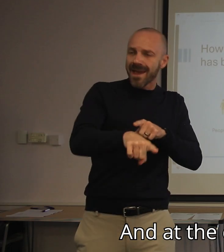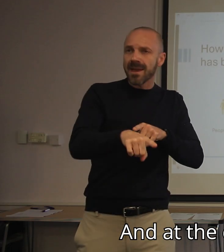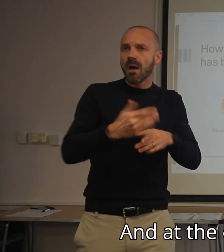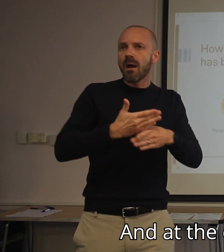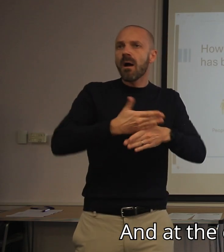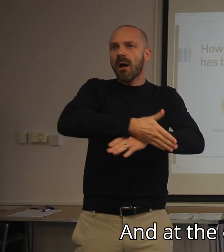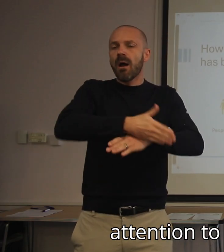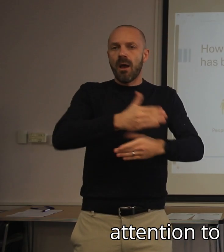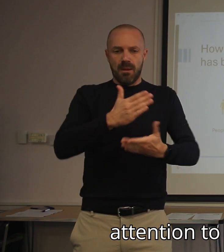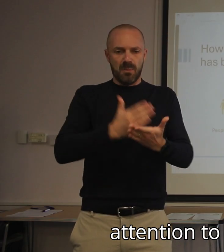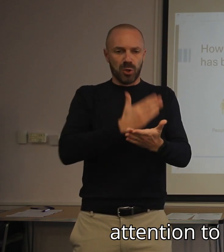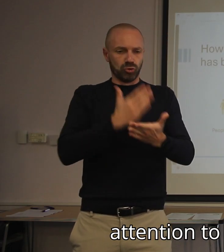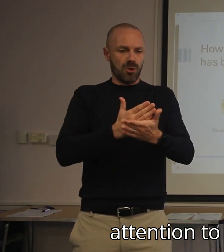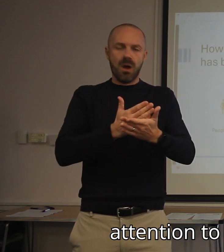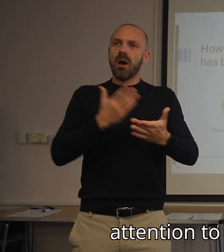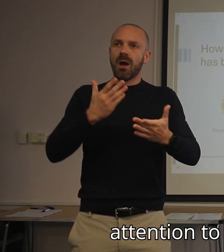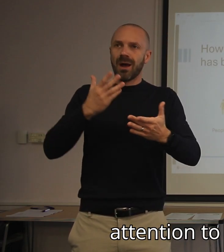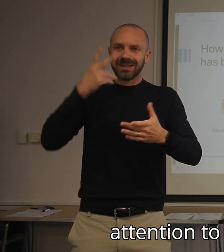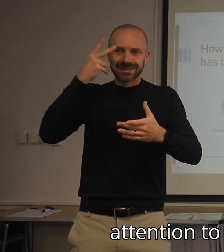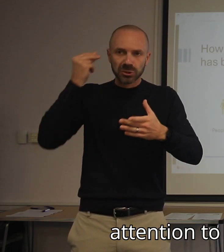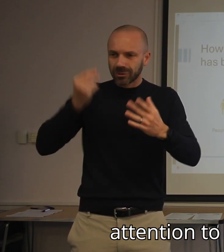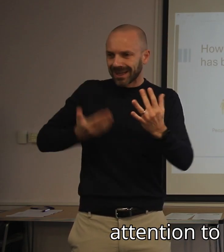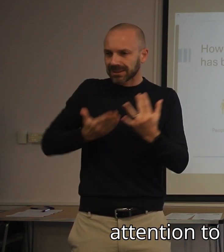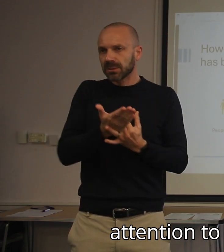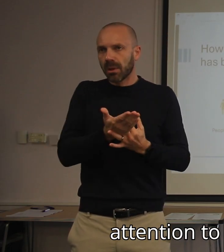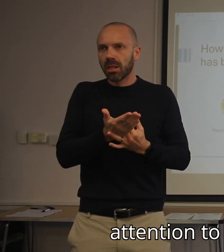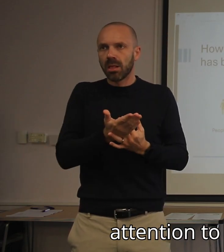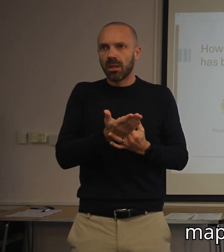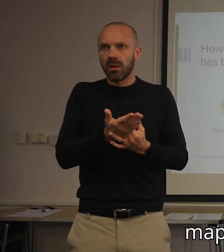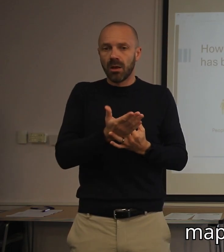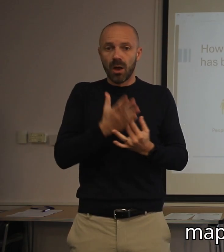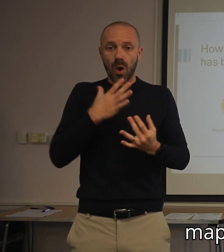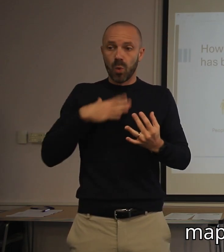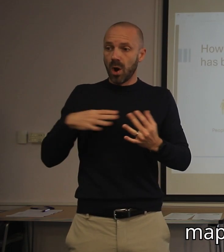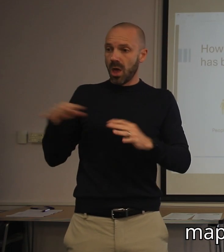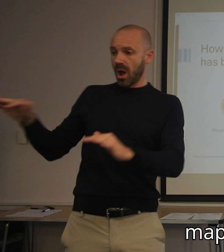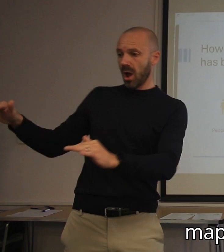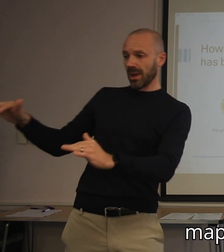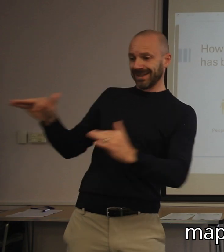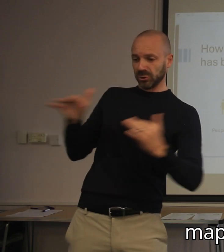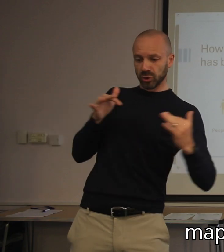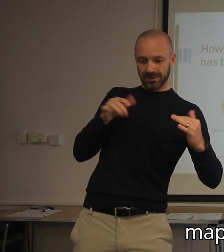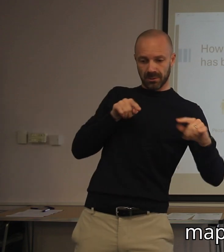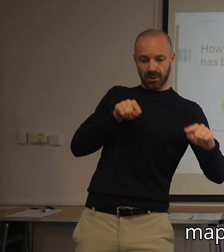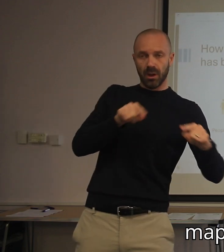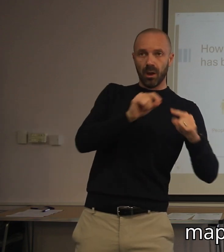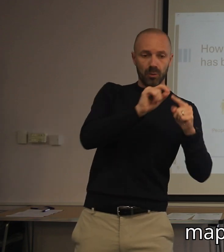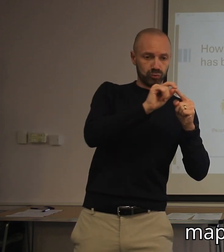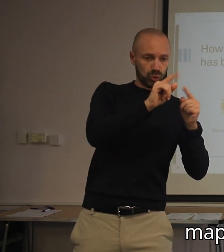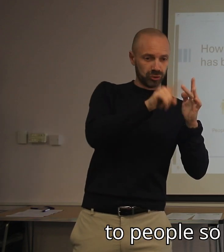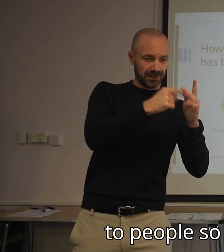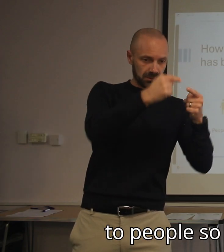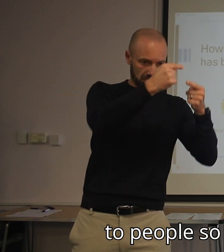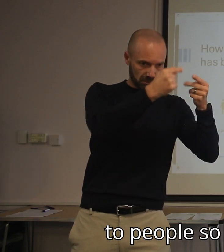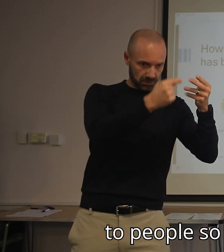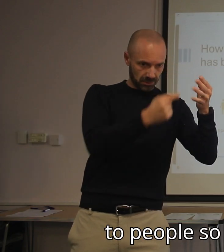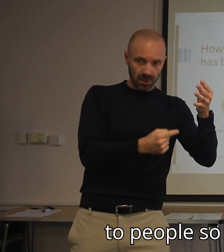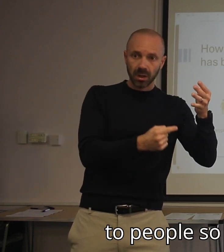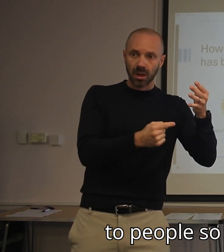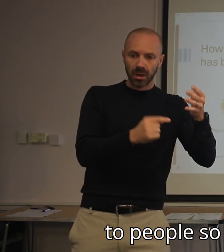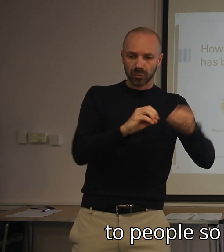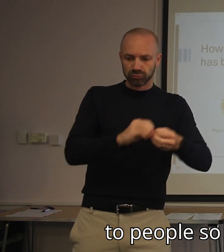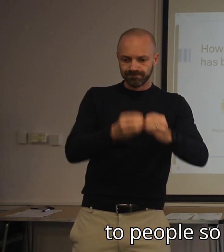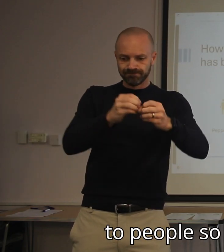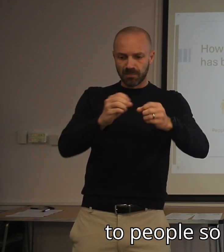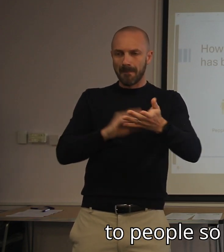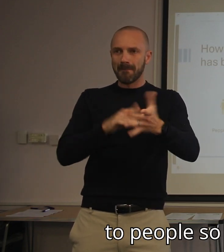it, we want to draw attention to these projects by making a map and providing this to people so that